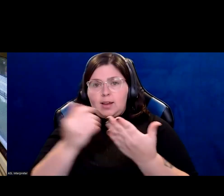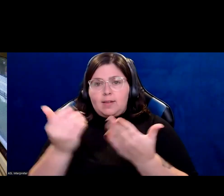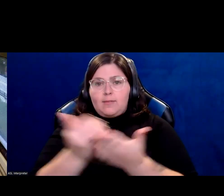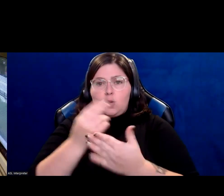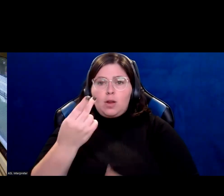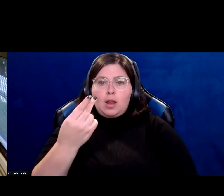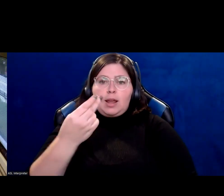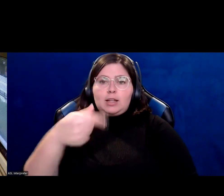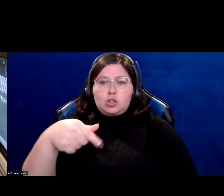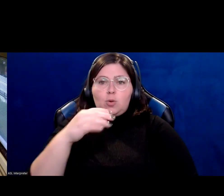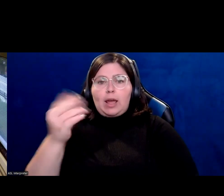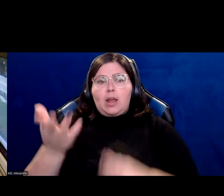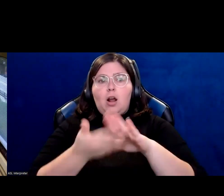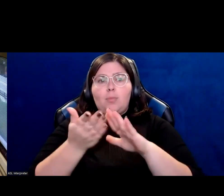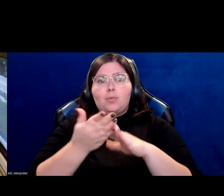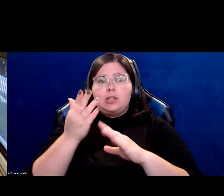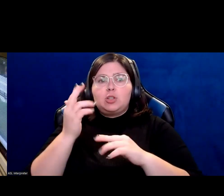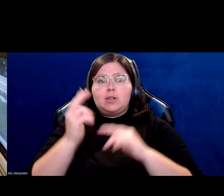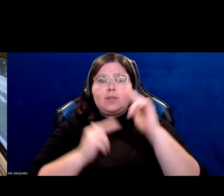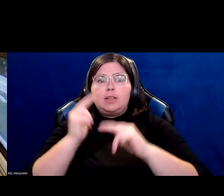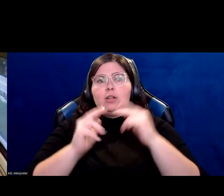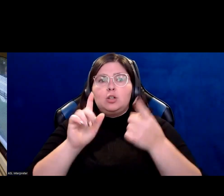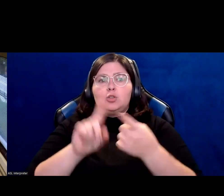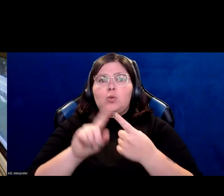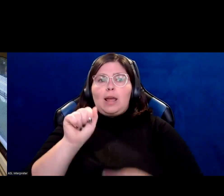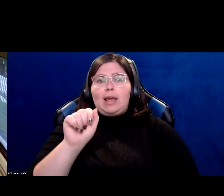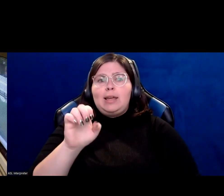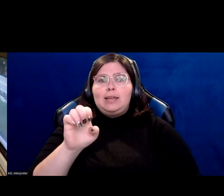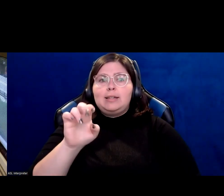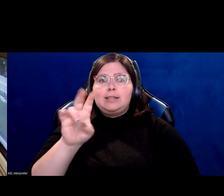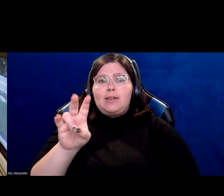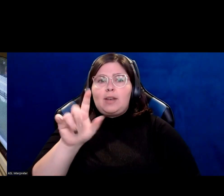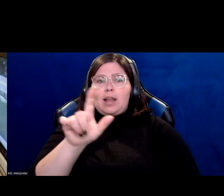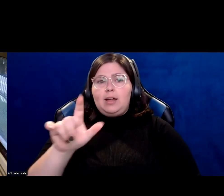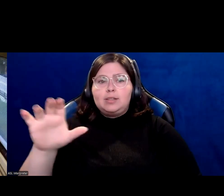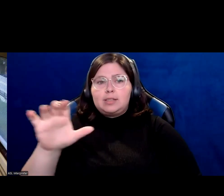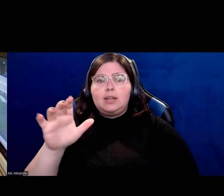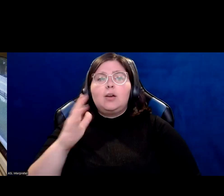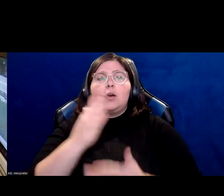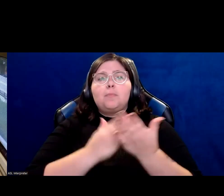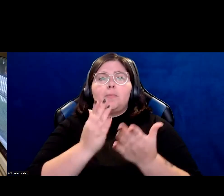operations facility project to AE7 LLC. Capital budget